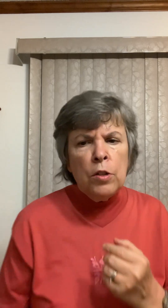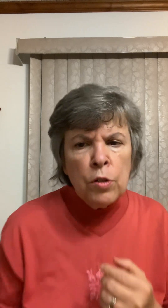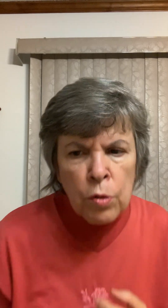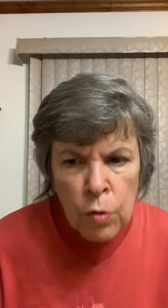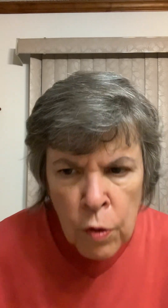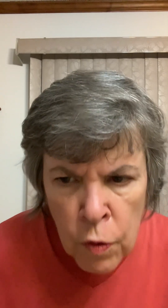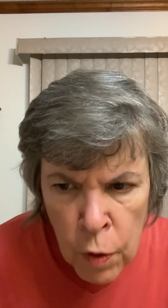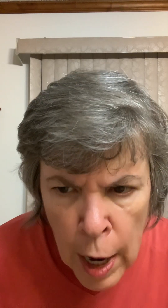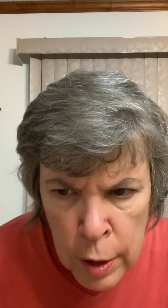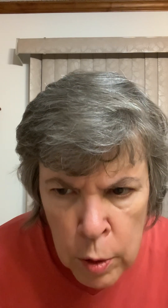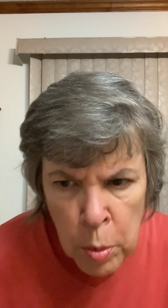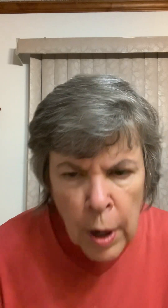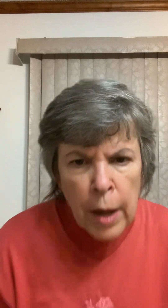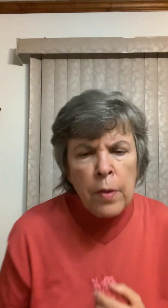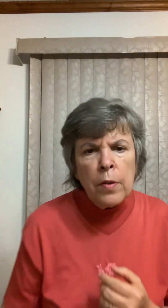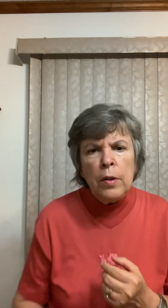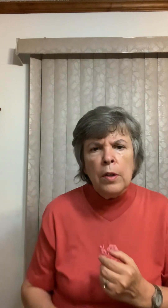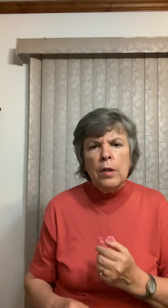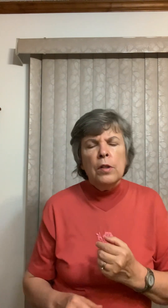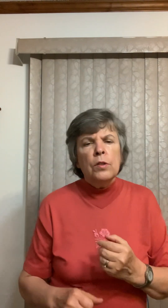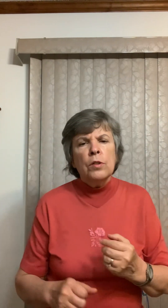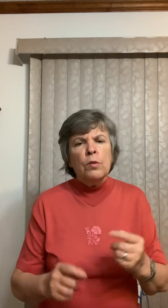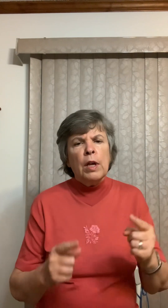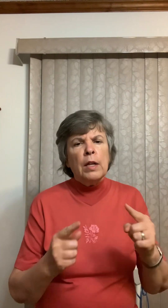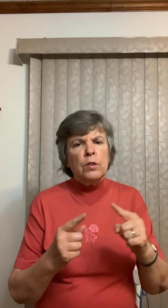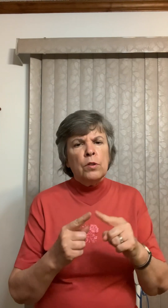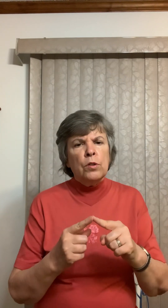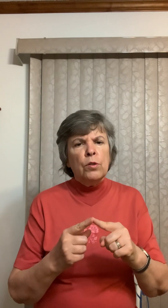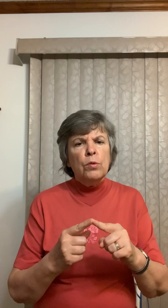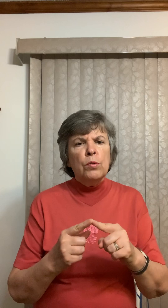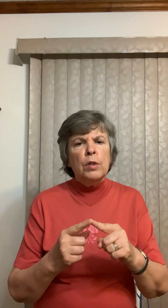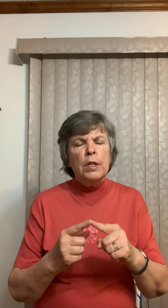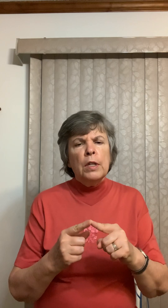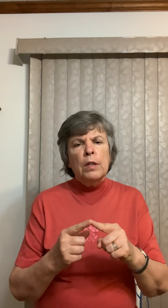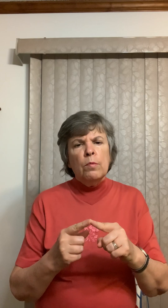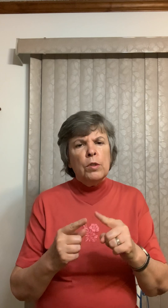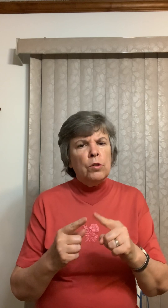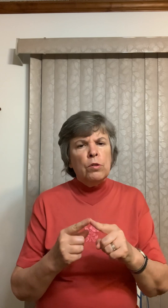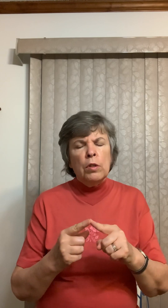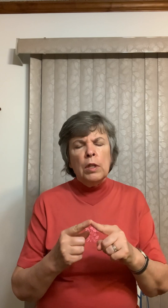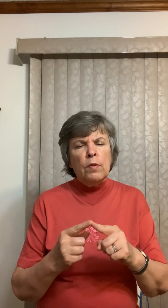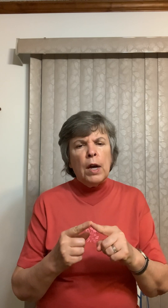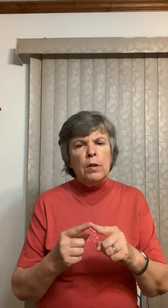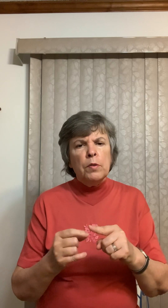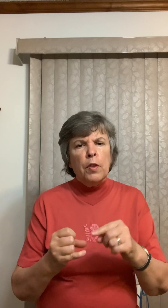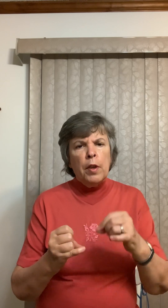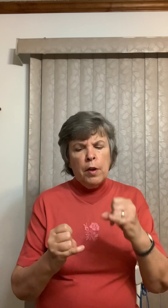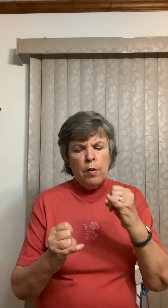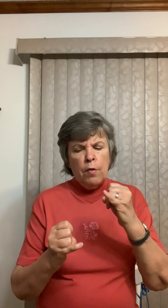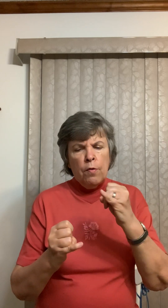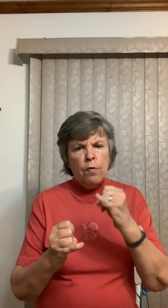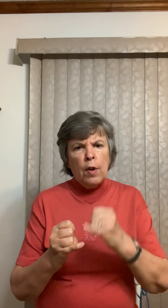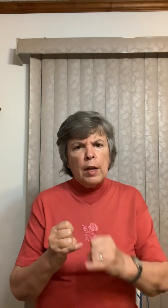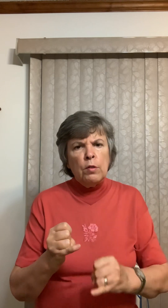to final breath. So that's two, which you could leave out. Final